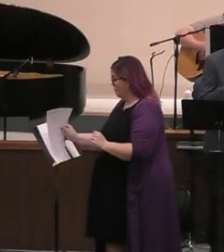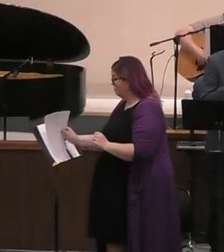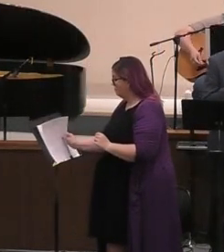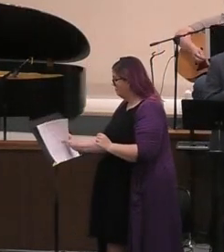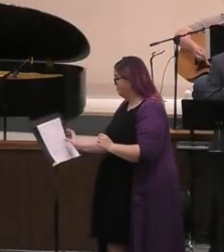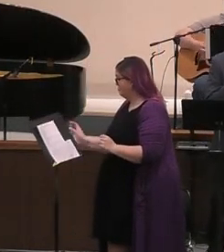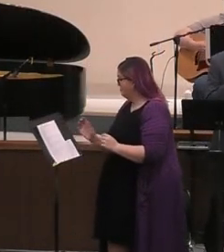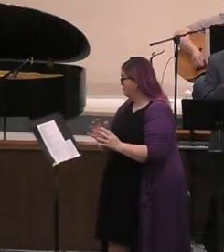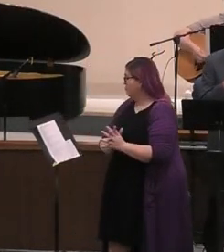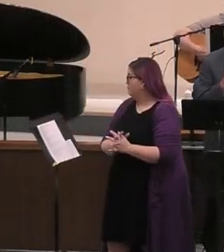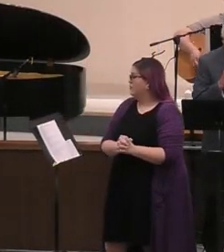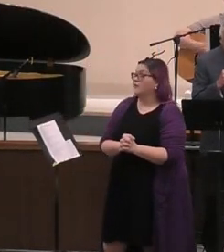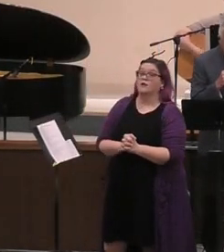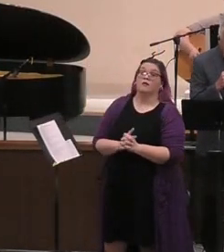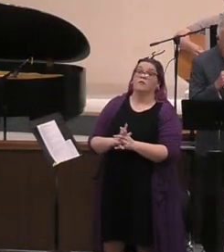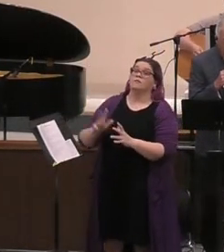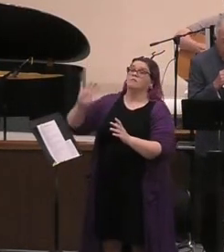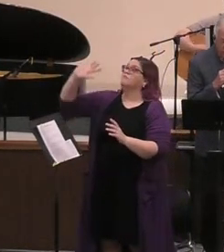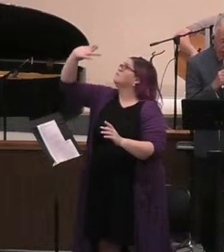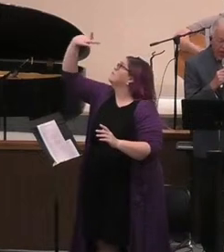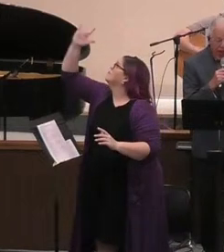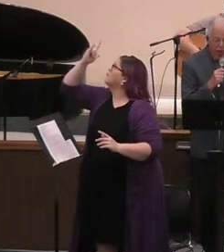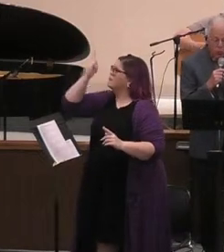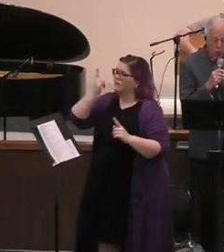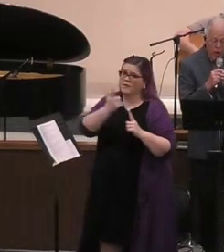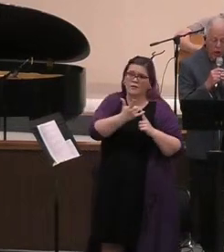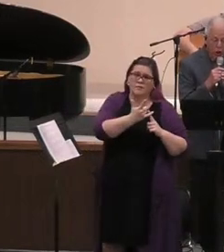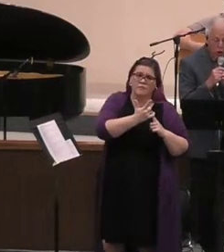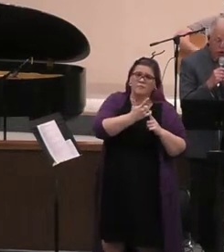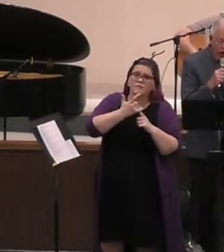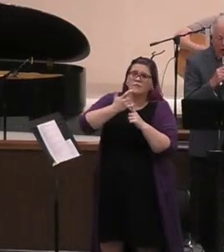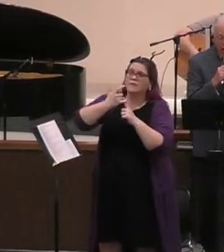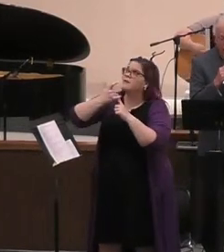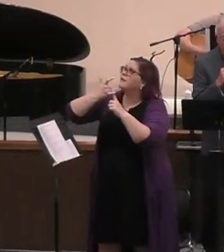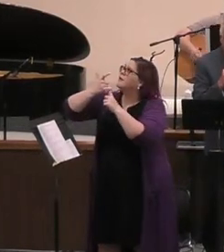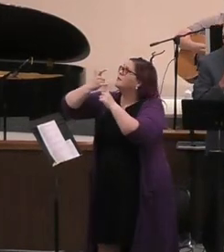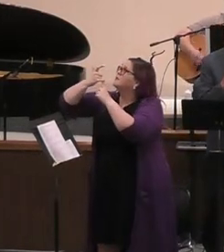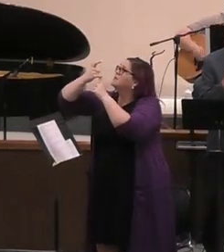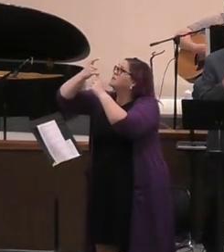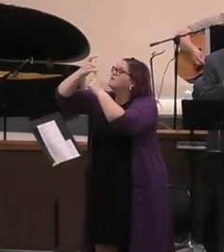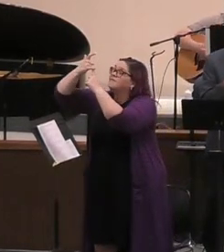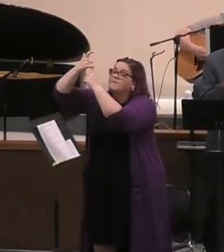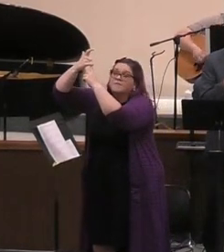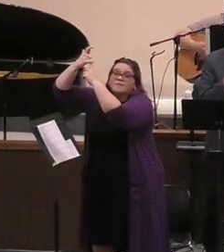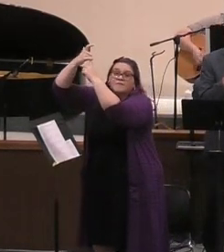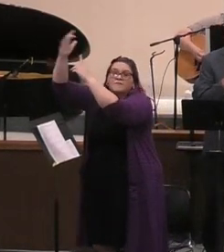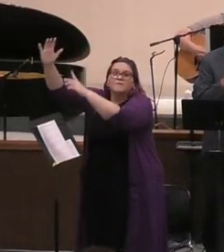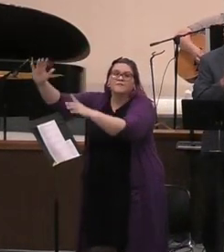Love that will not let